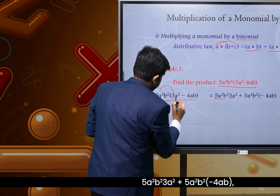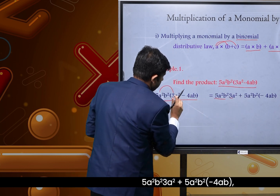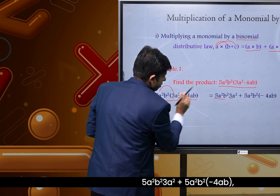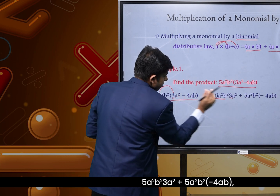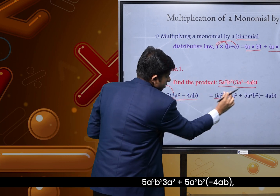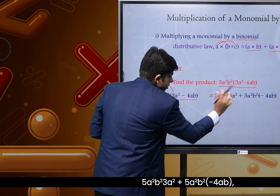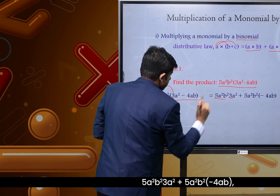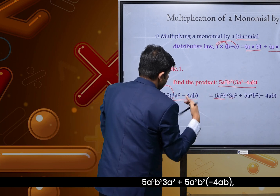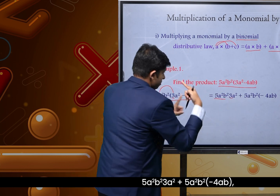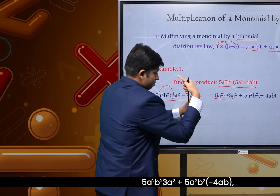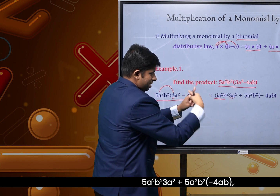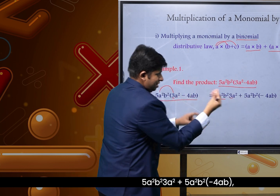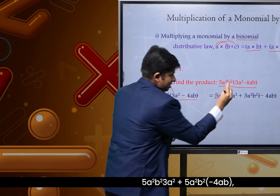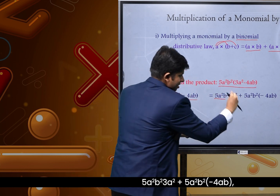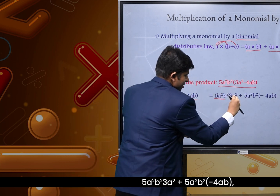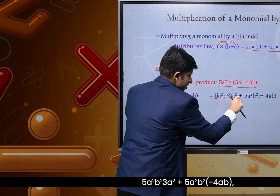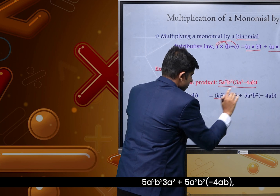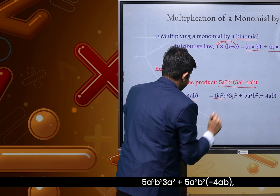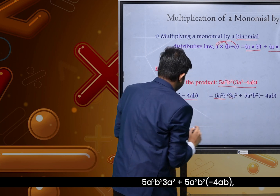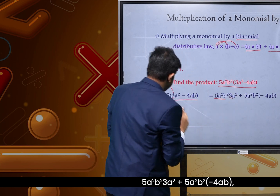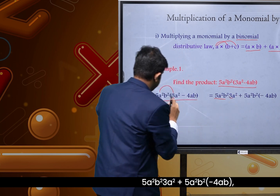plus 5a square b square of minus 4ab.